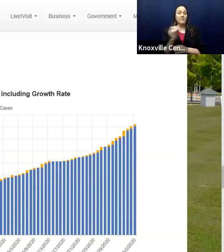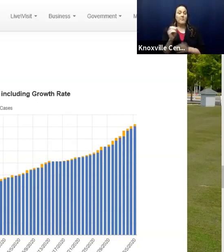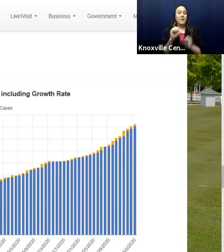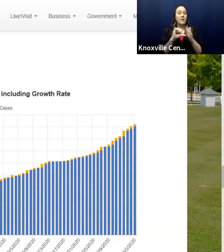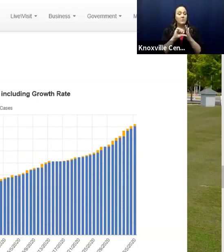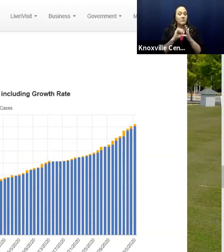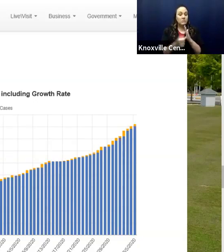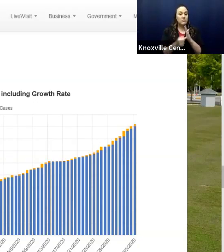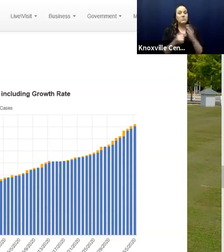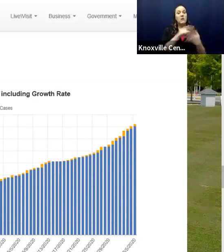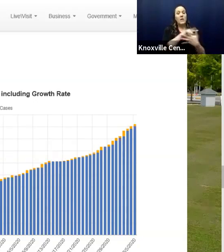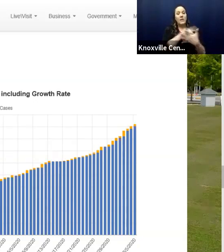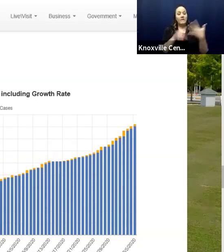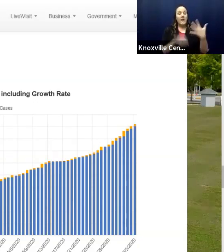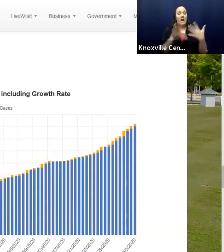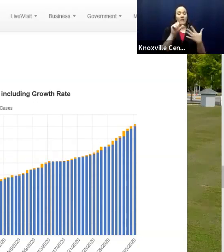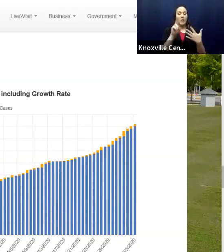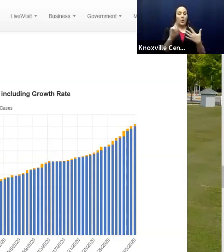core actions.